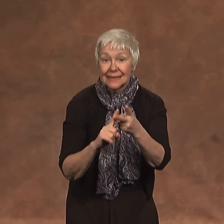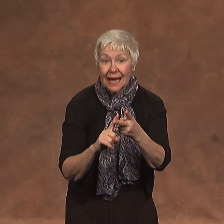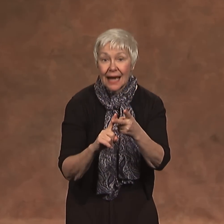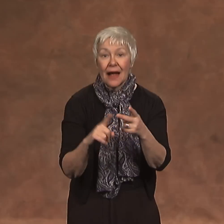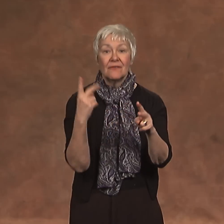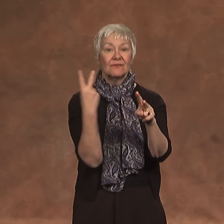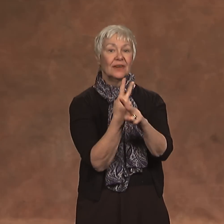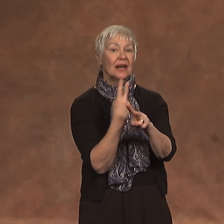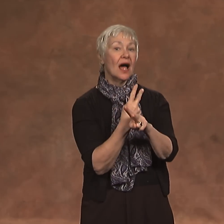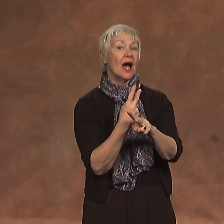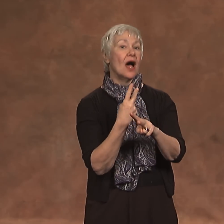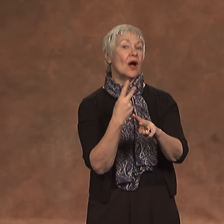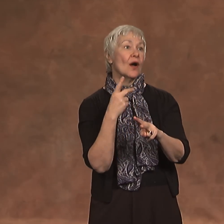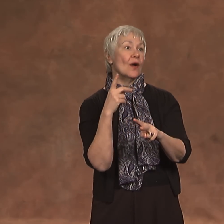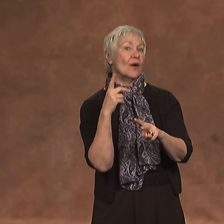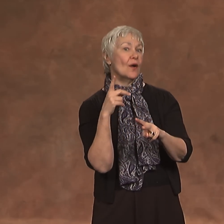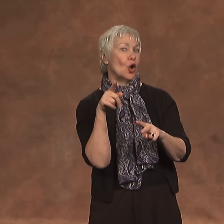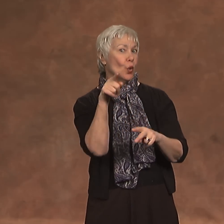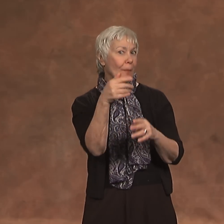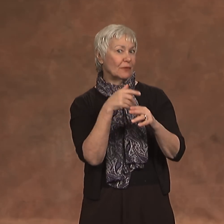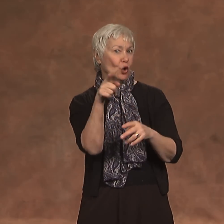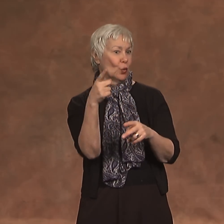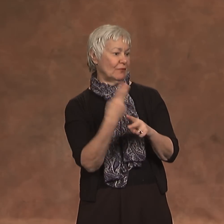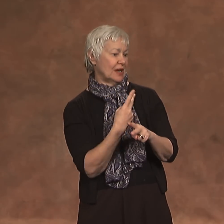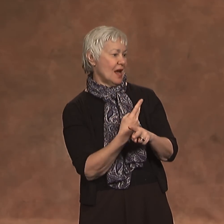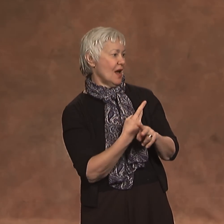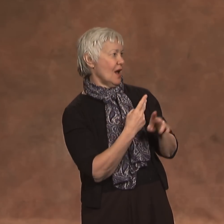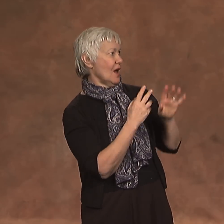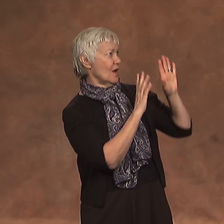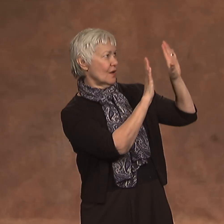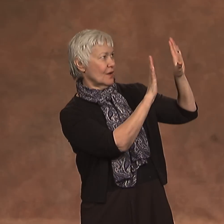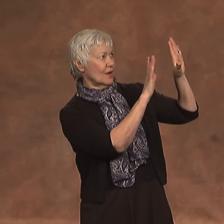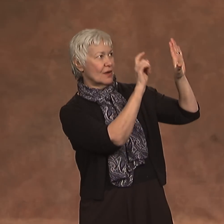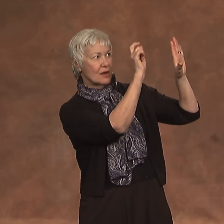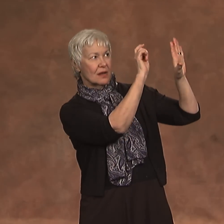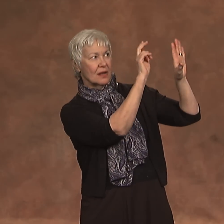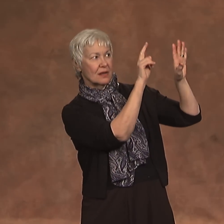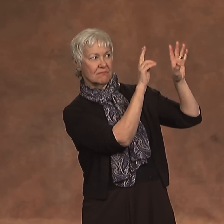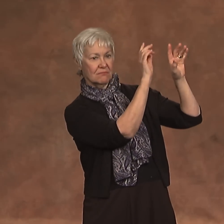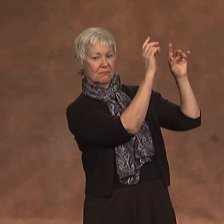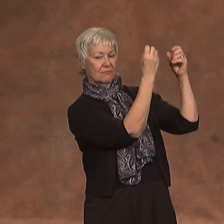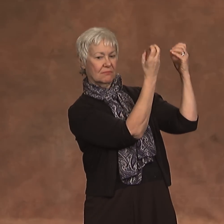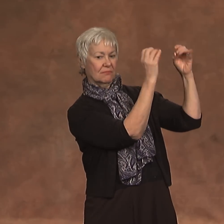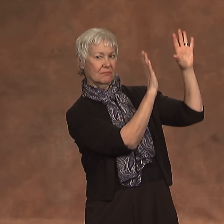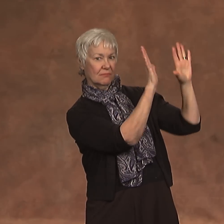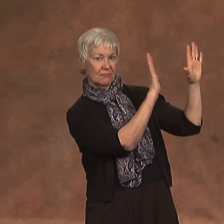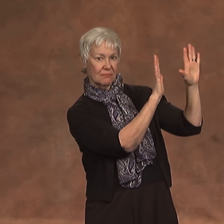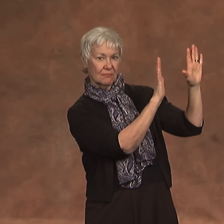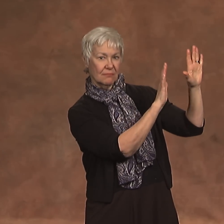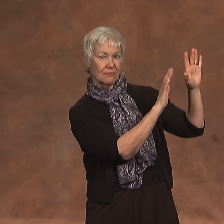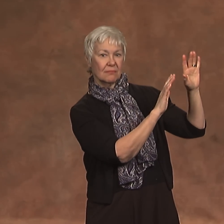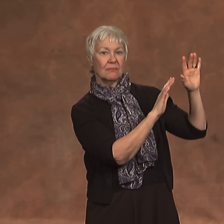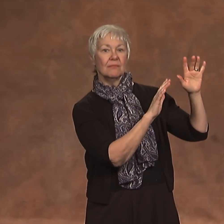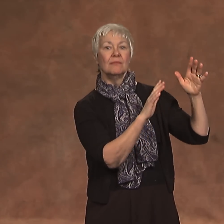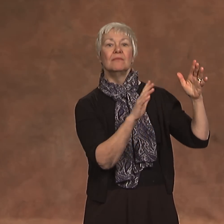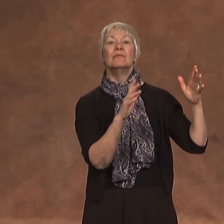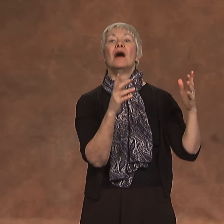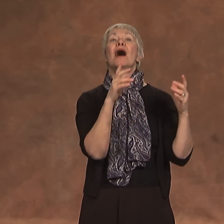Second, before you begin your lessons, determine each student's visual access to the teacher's signed explanation and